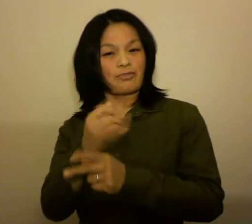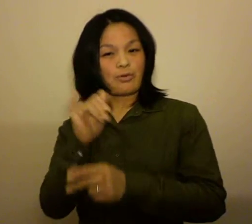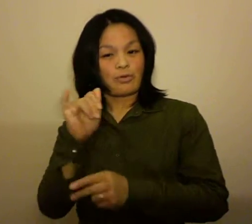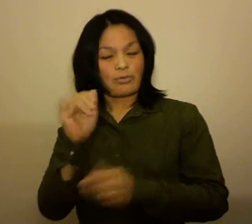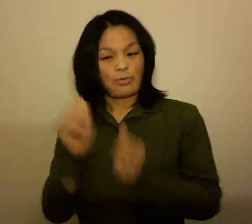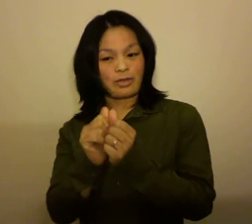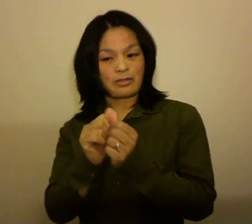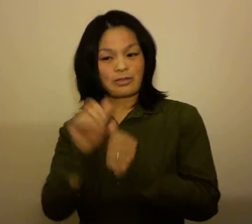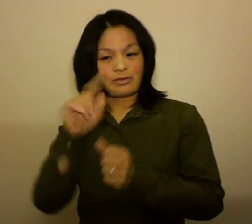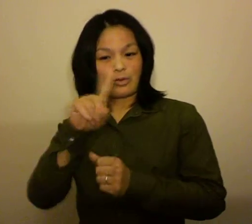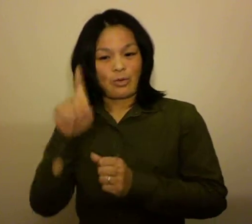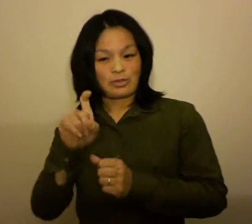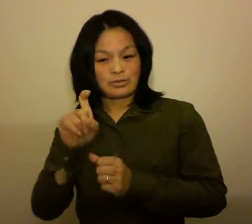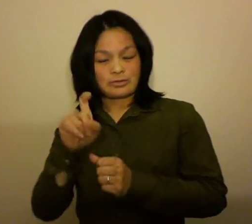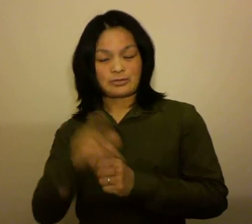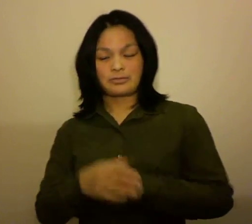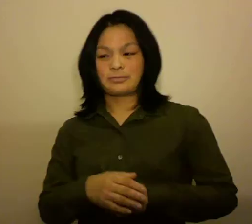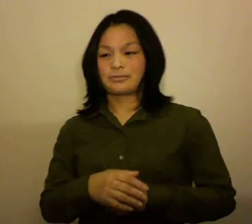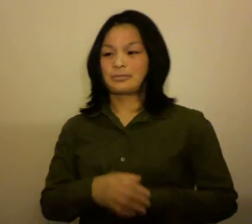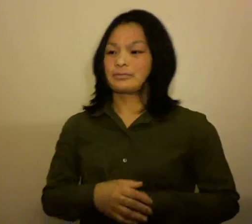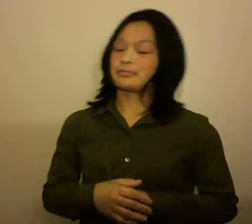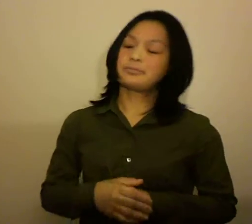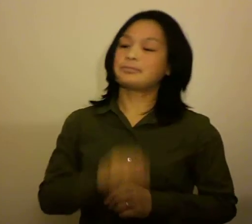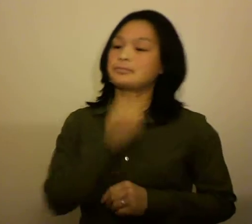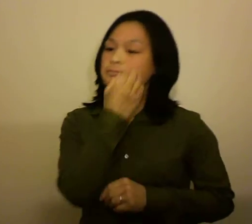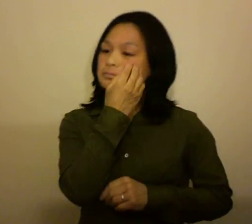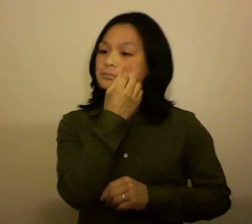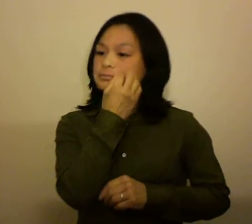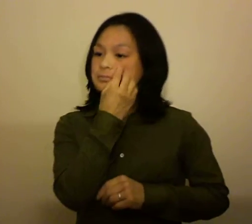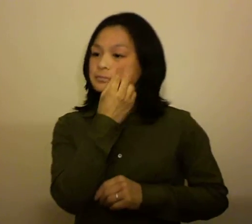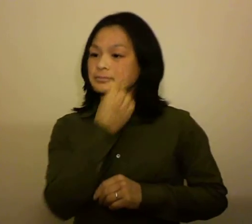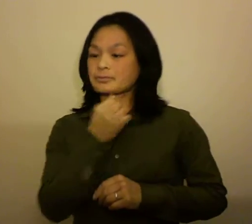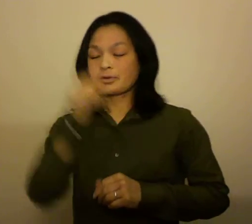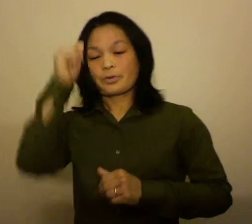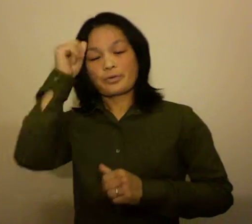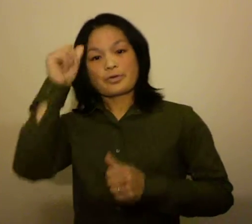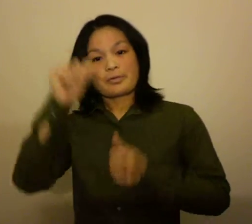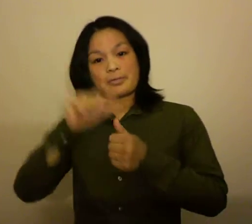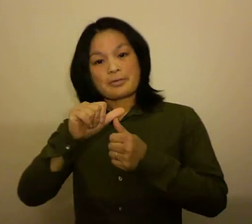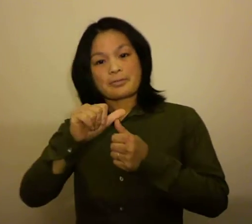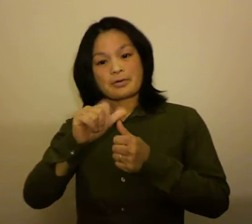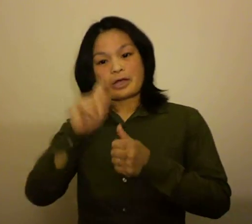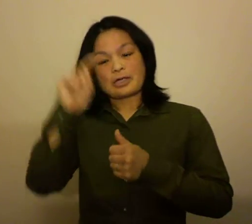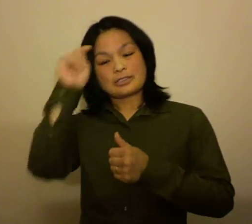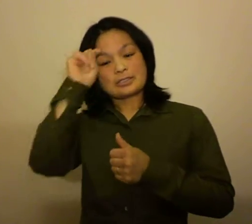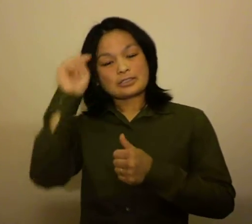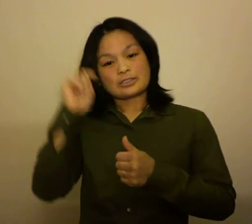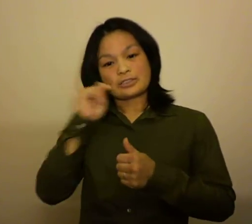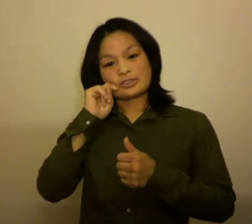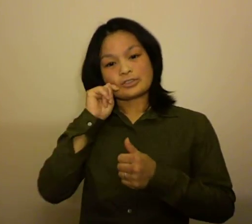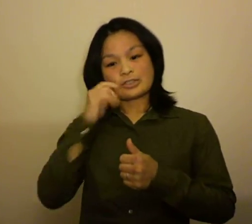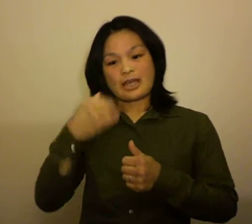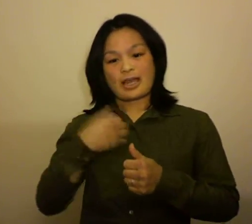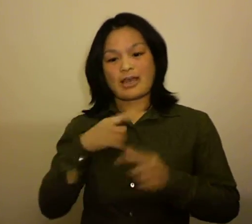of implementing a workshop or a seminar, remember, teenagers today are struggling with very different issues than when we were growing